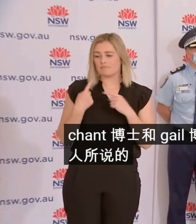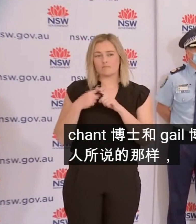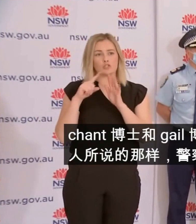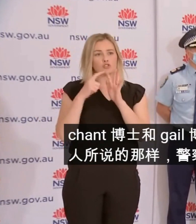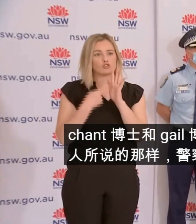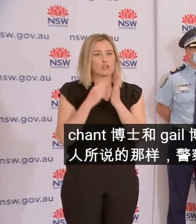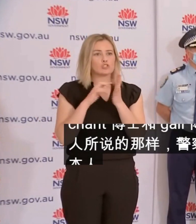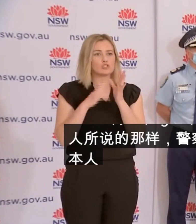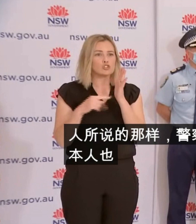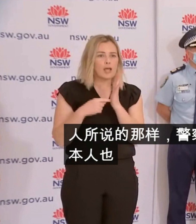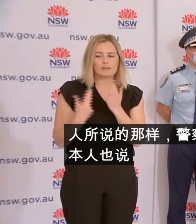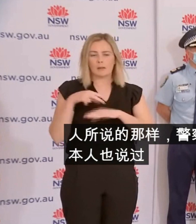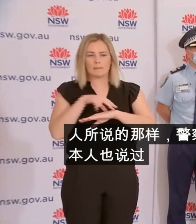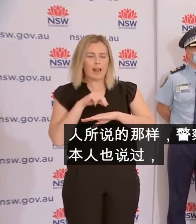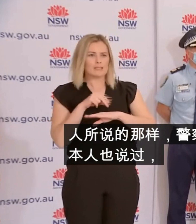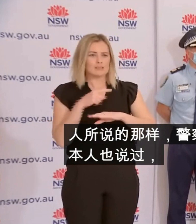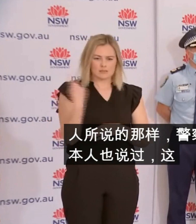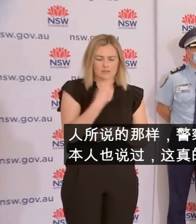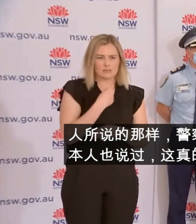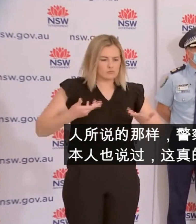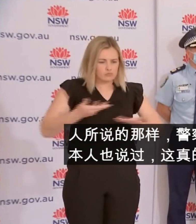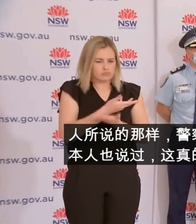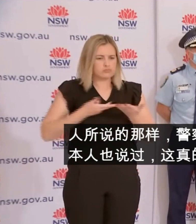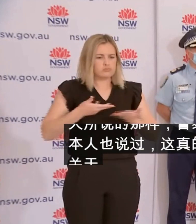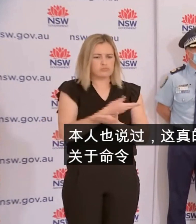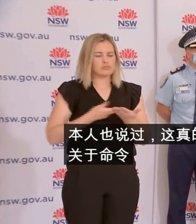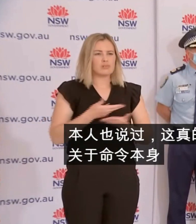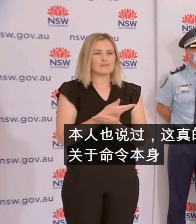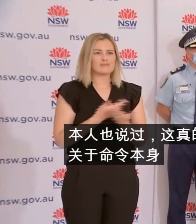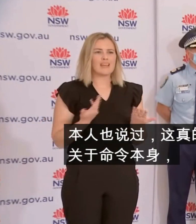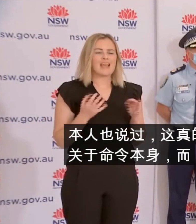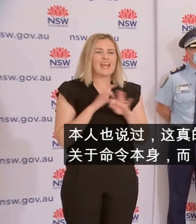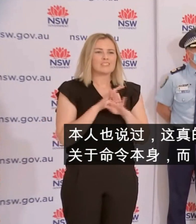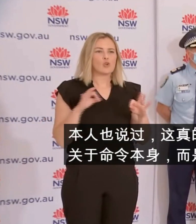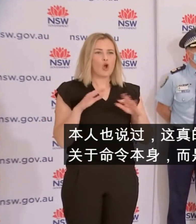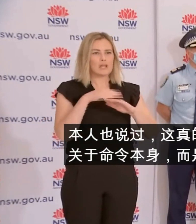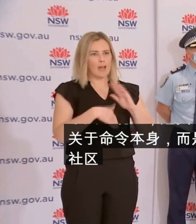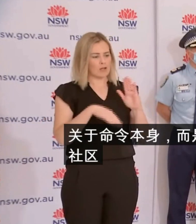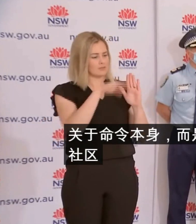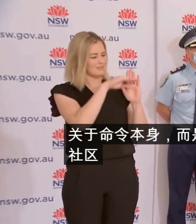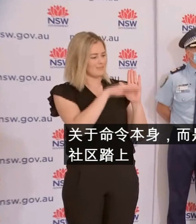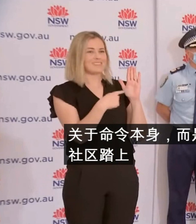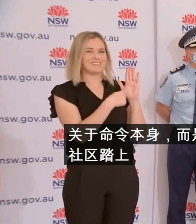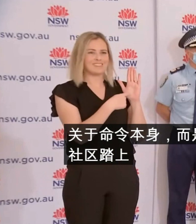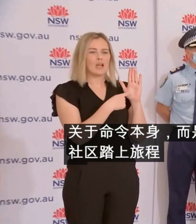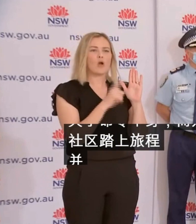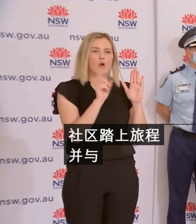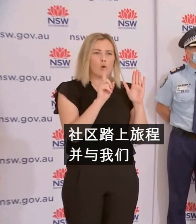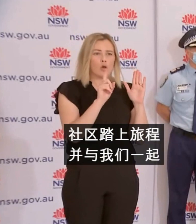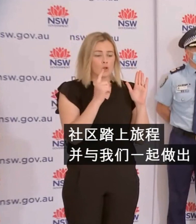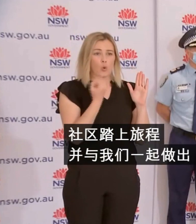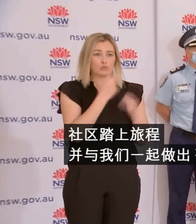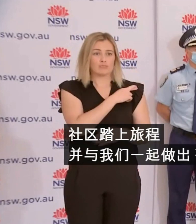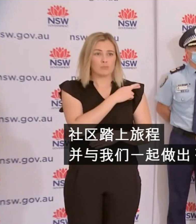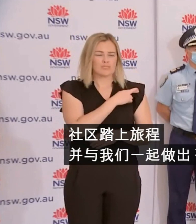others have said, and the Police Commissioner himself have said, that really it's not about the orders as such, it's about the community getting on the journey and being